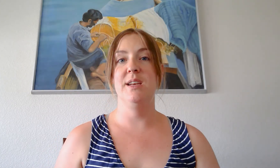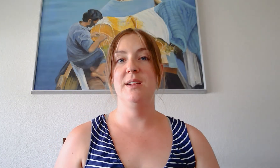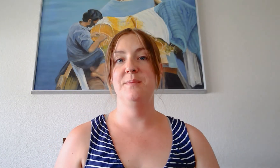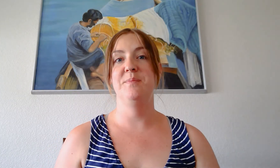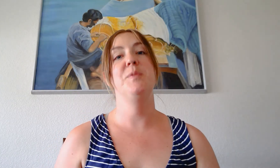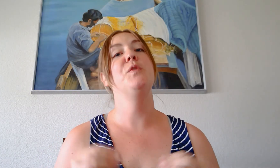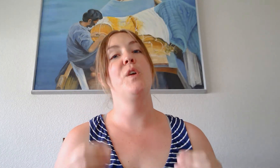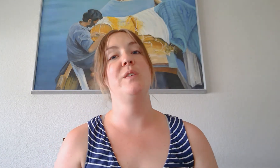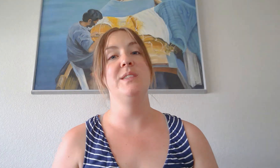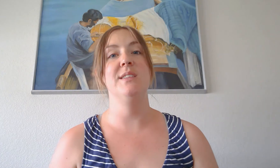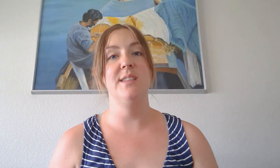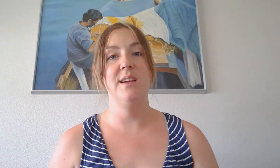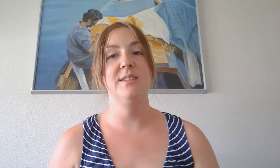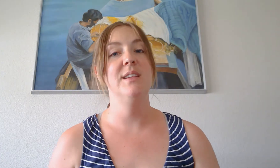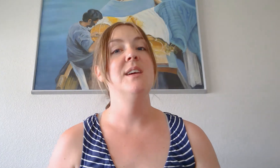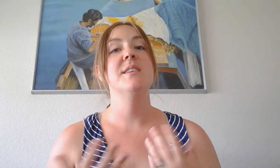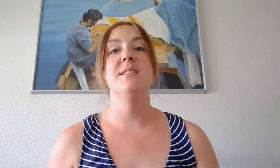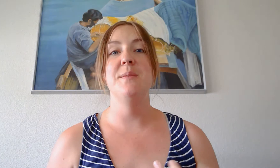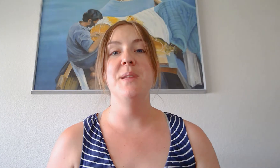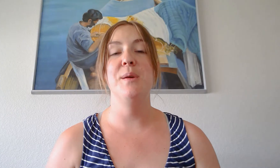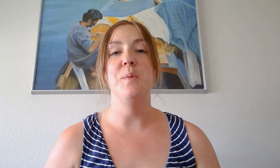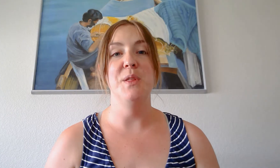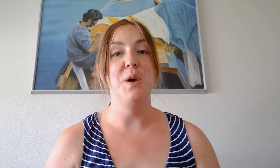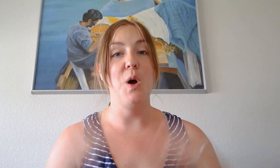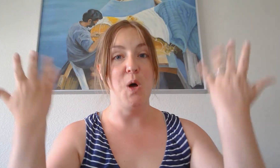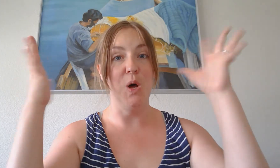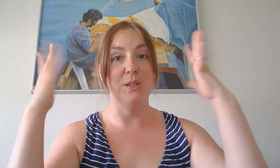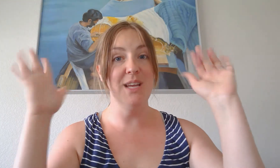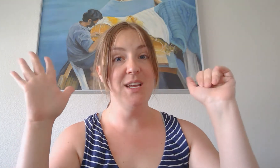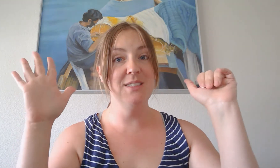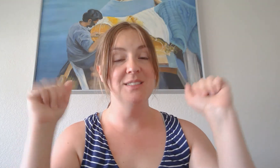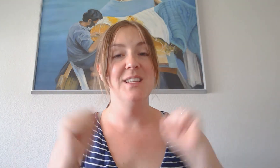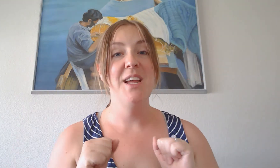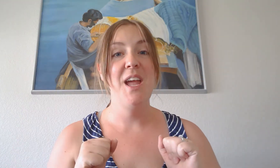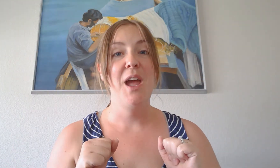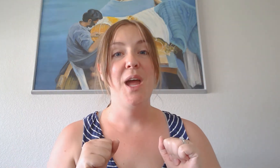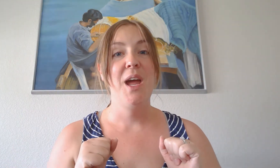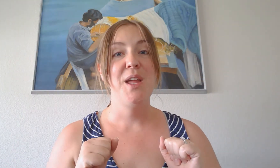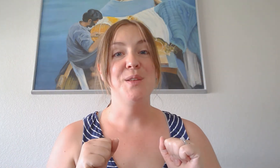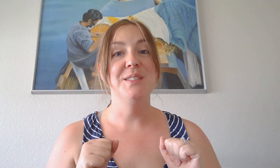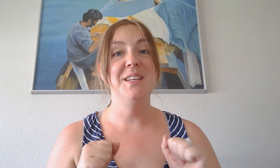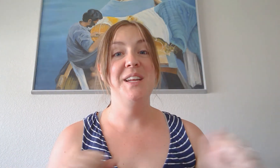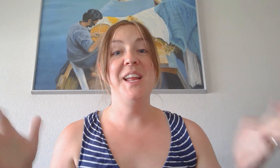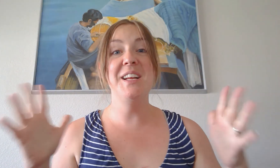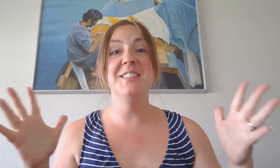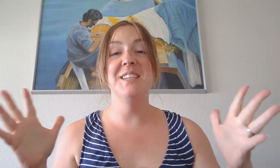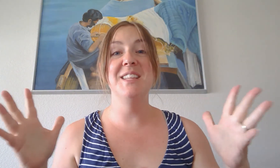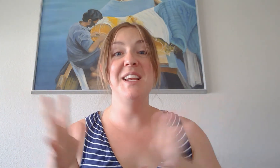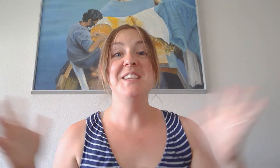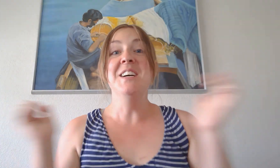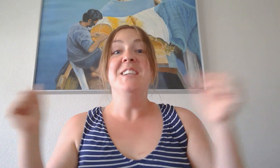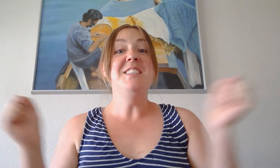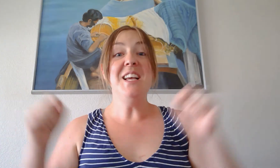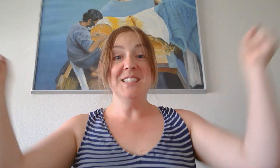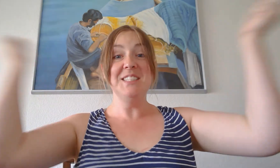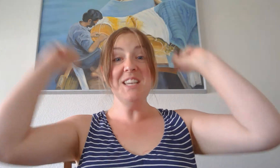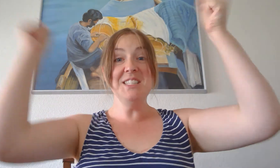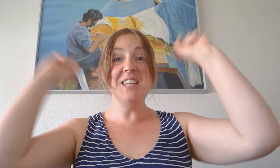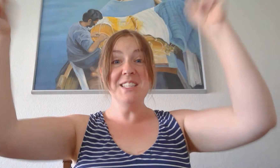it before you see a sign. Same thing with all done. You'll see kicks and excited. Yes, yes, yes, I'm